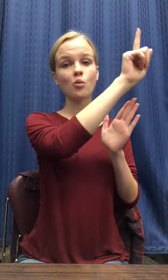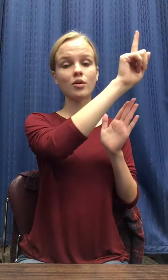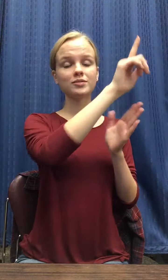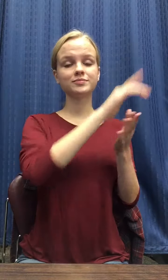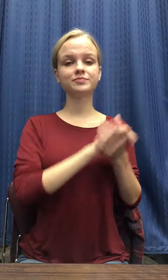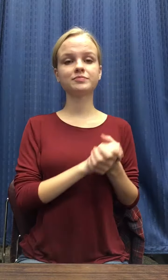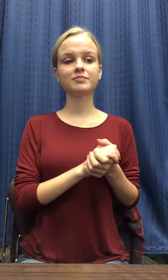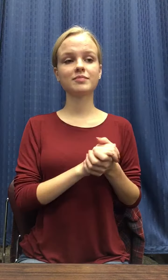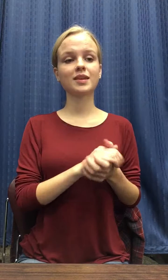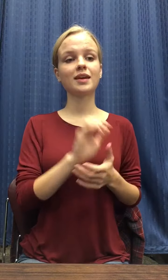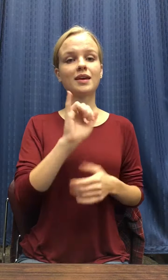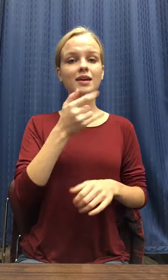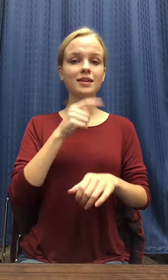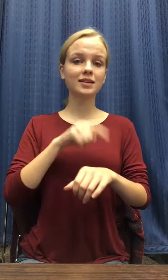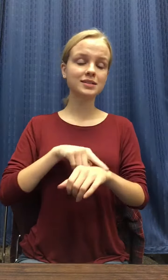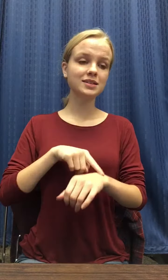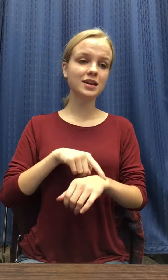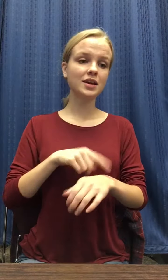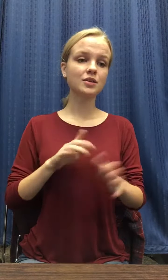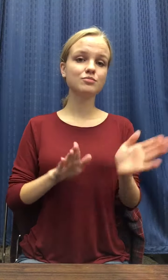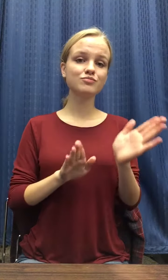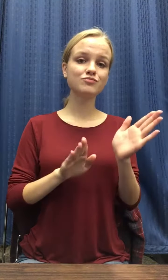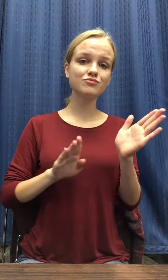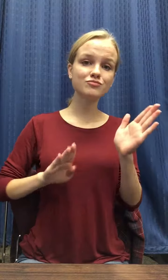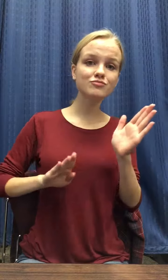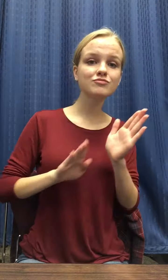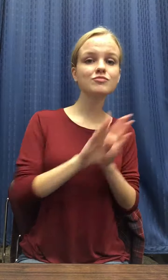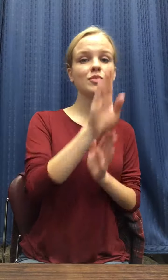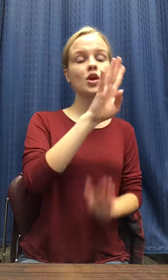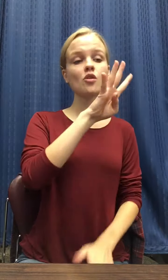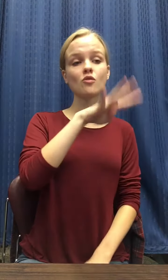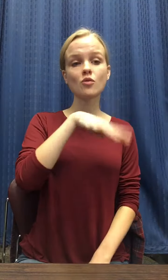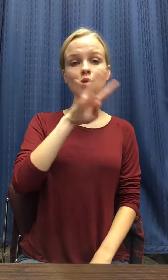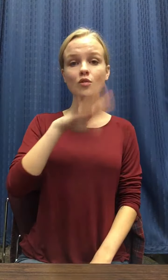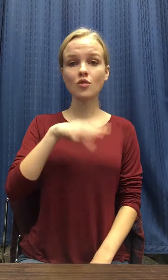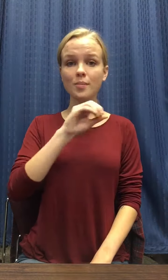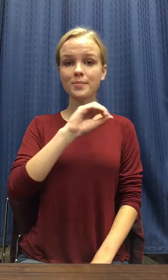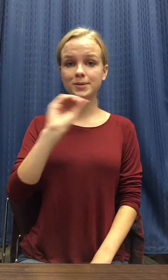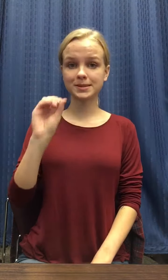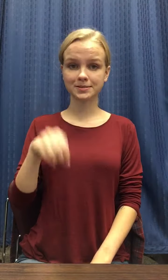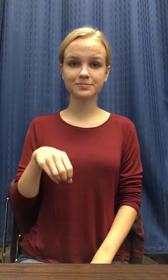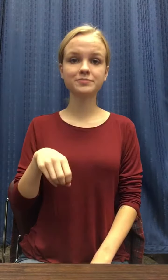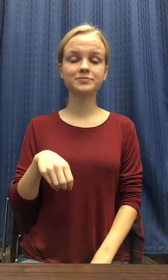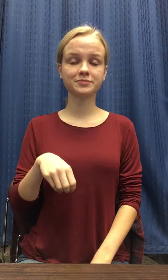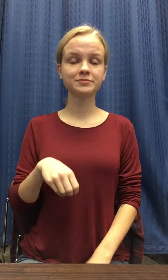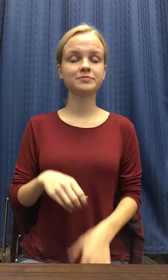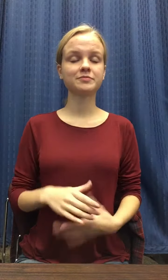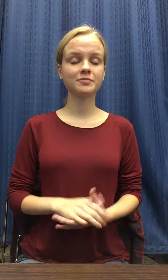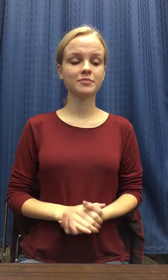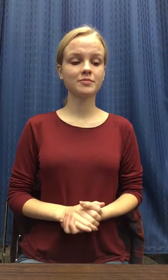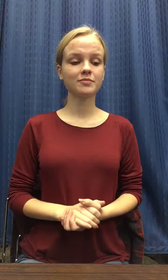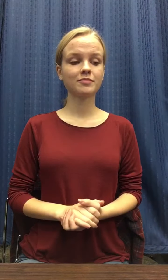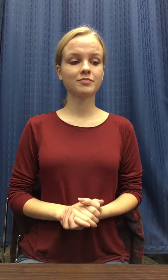it skyrocketed up 44%. There were new power sources developed during this time